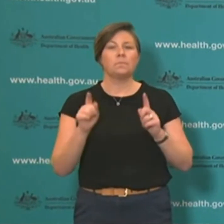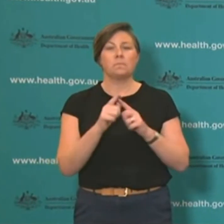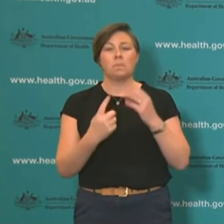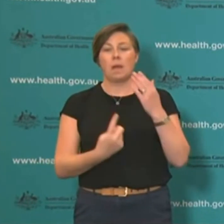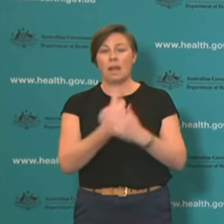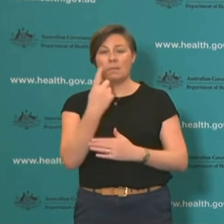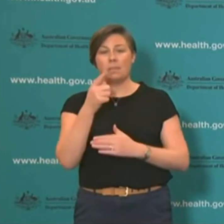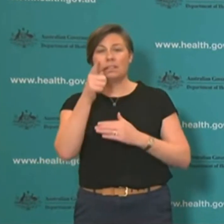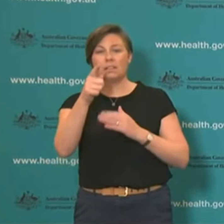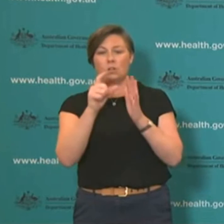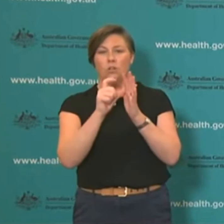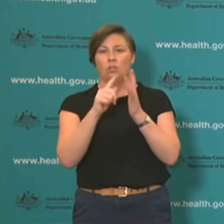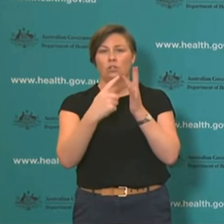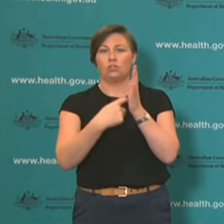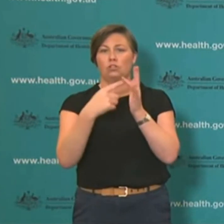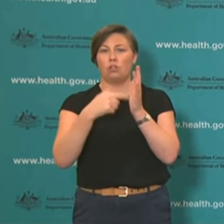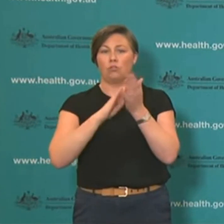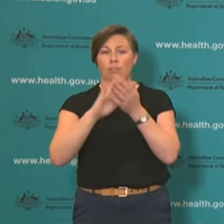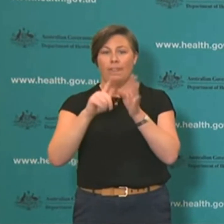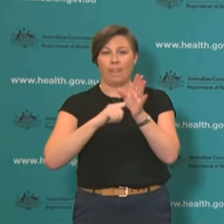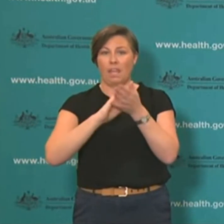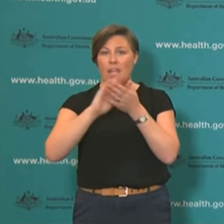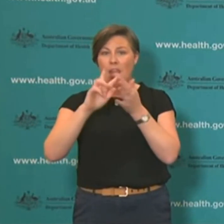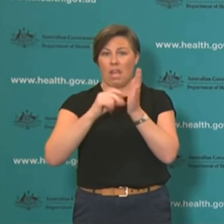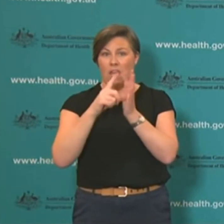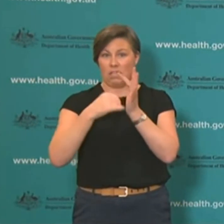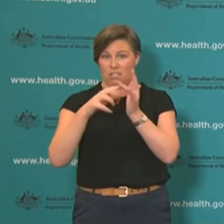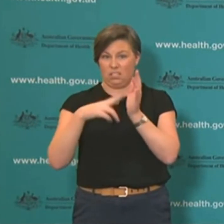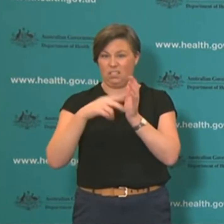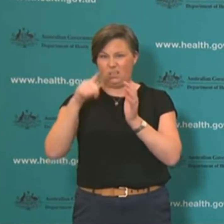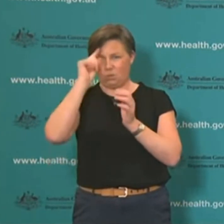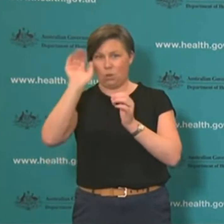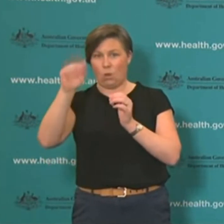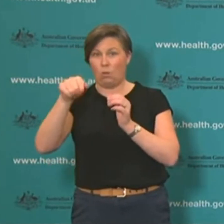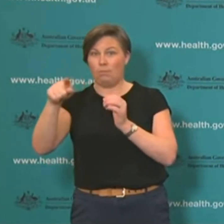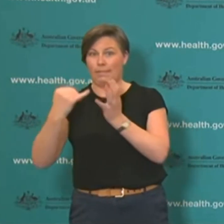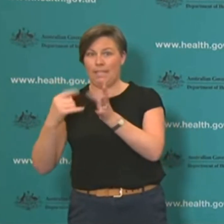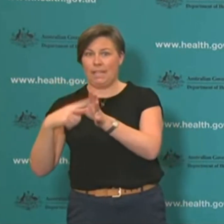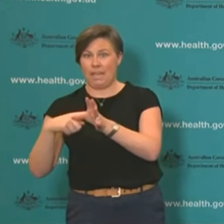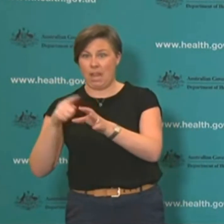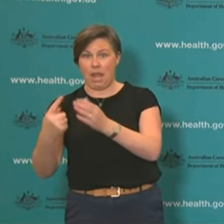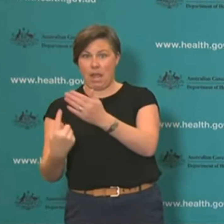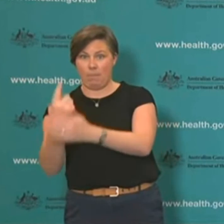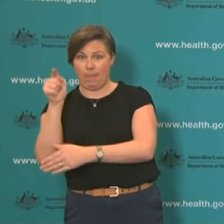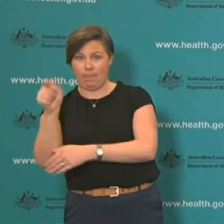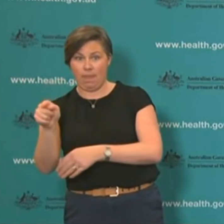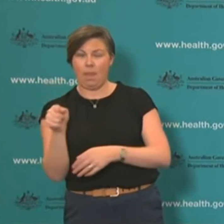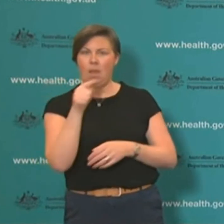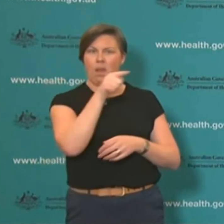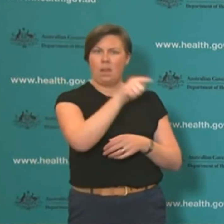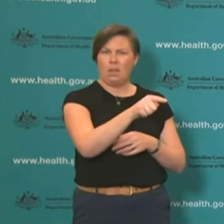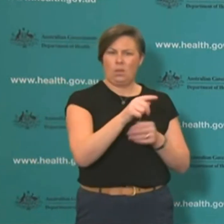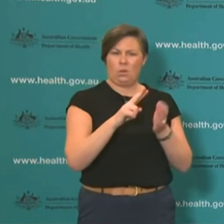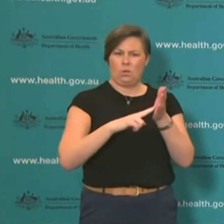Henderson Lodge. It did not happen at Newmarch, and the Dorothy Henderson Lodge report has recommended that a mechanism